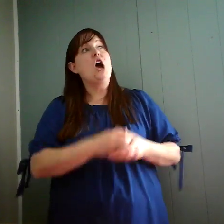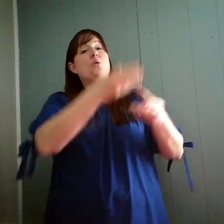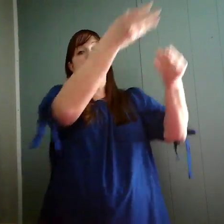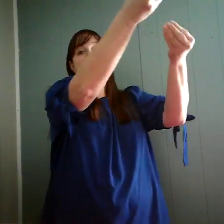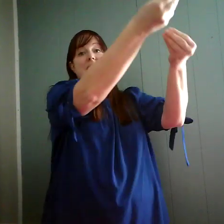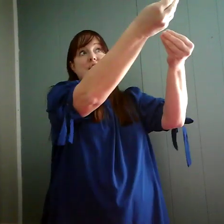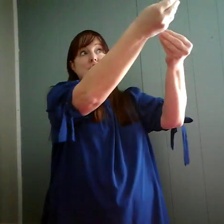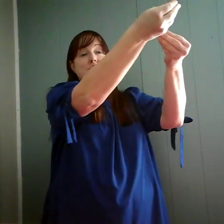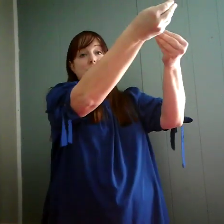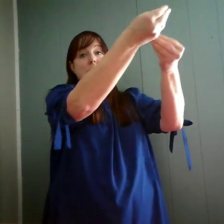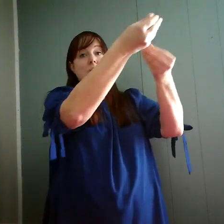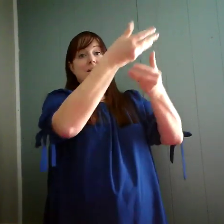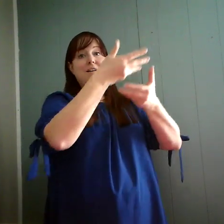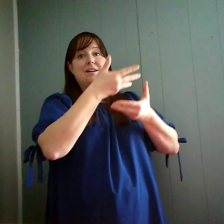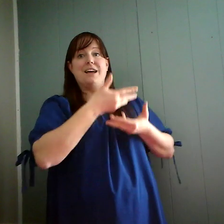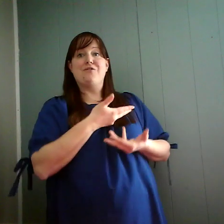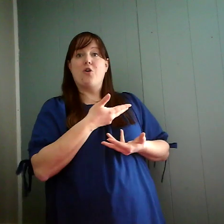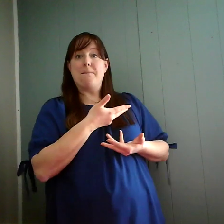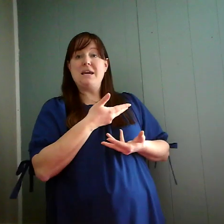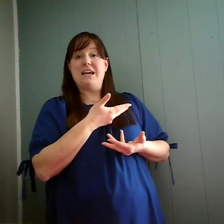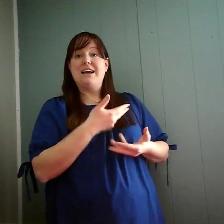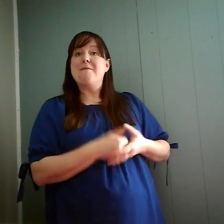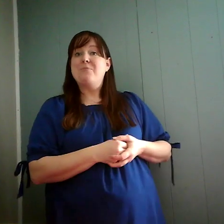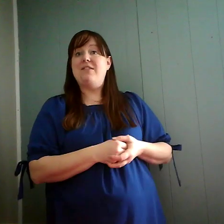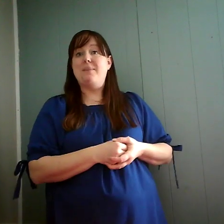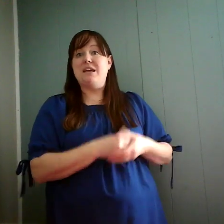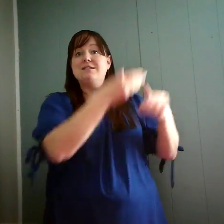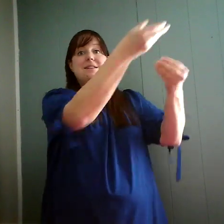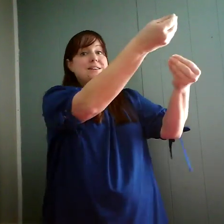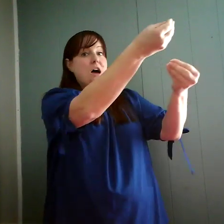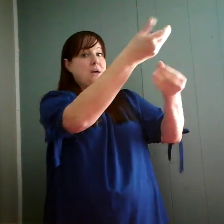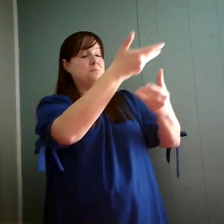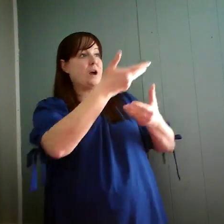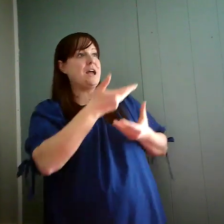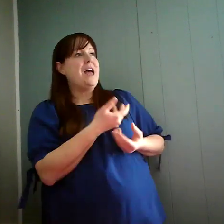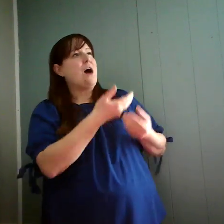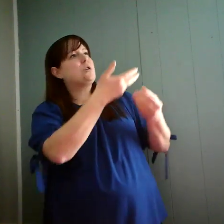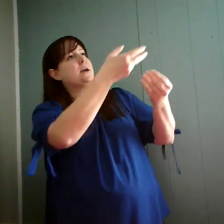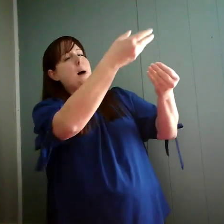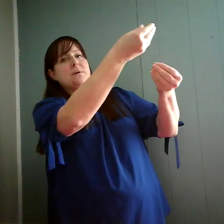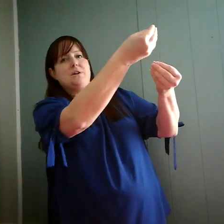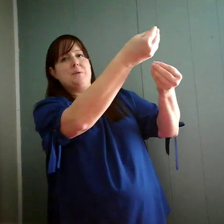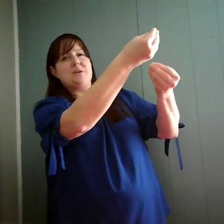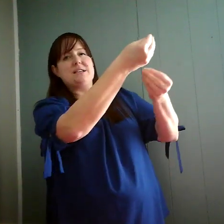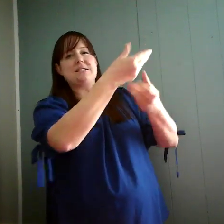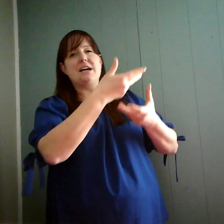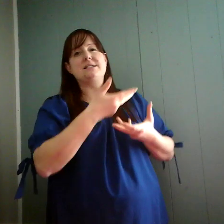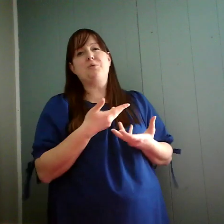We just sign you, inform me, and that means tell me, right? And we're going up a little bit with this sign simply